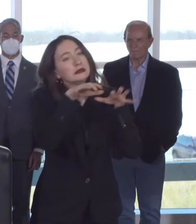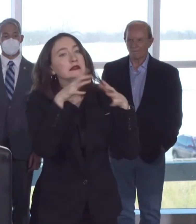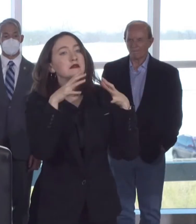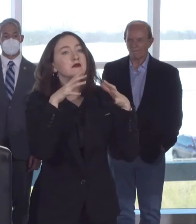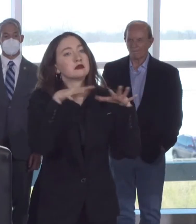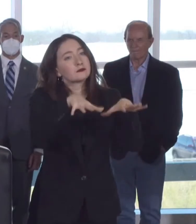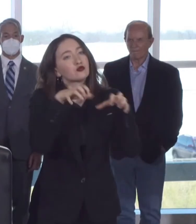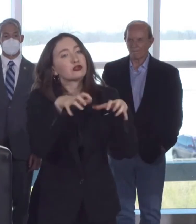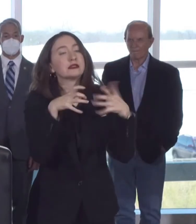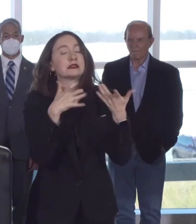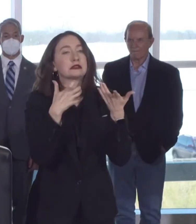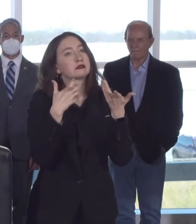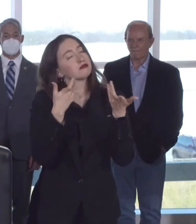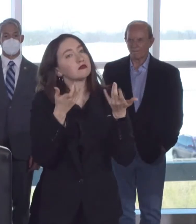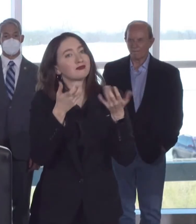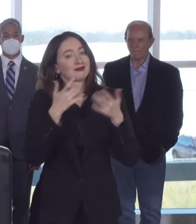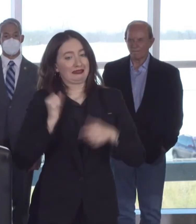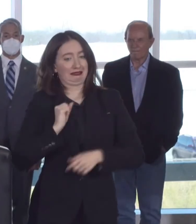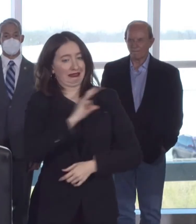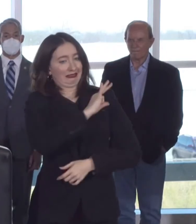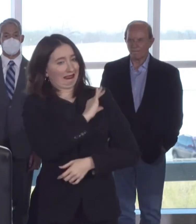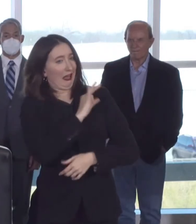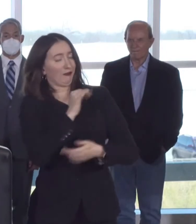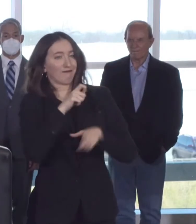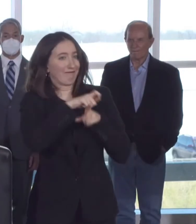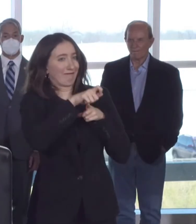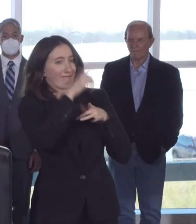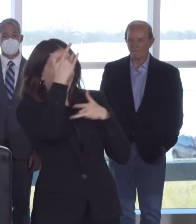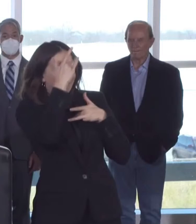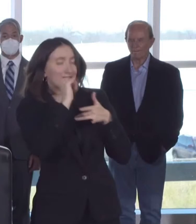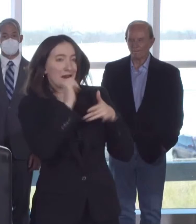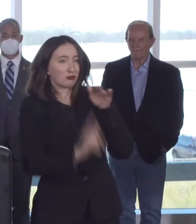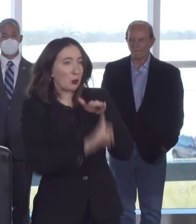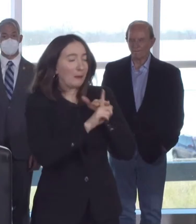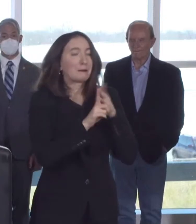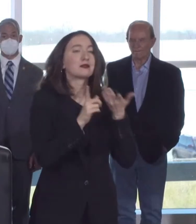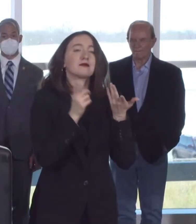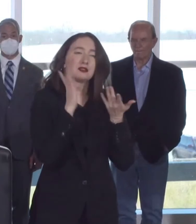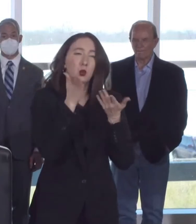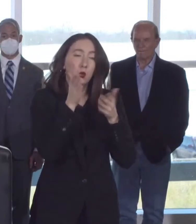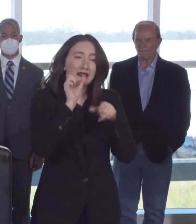working diligently to get those results back to residents as soon as possible.